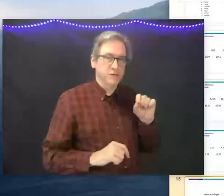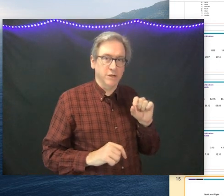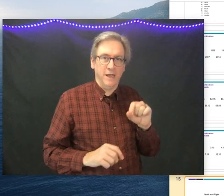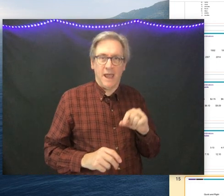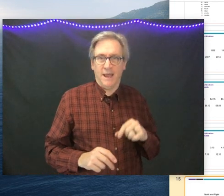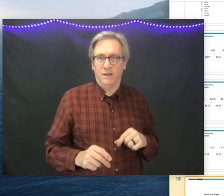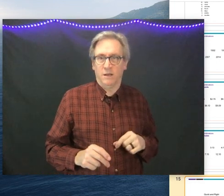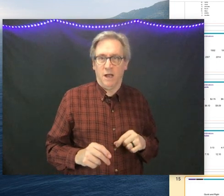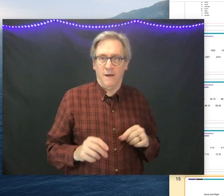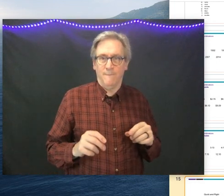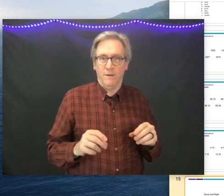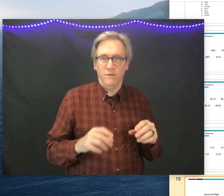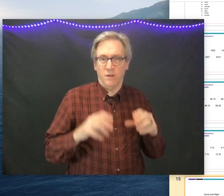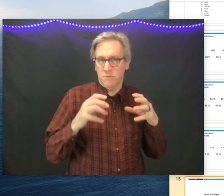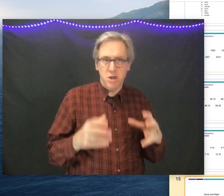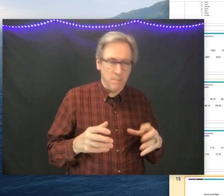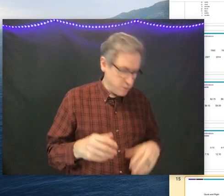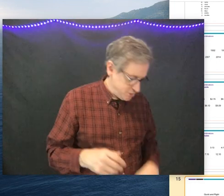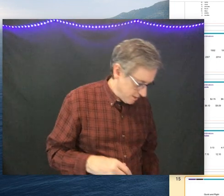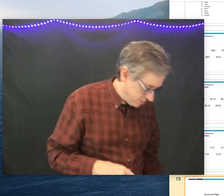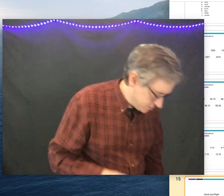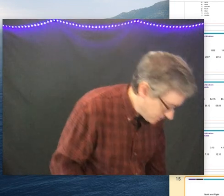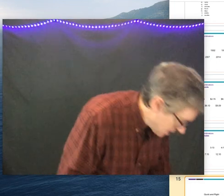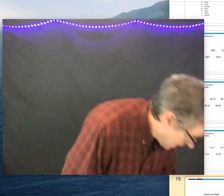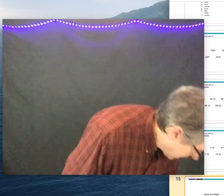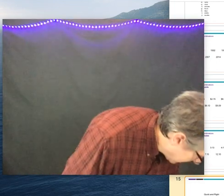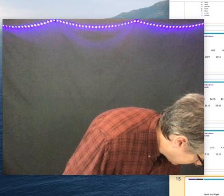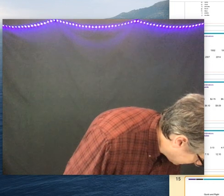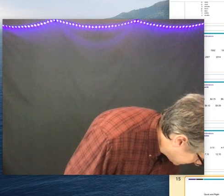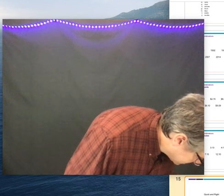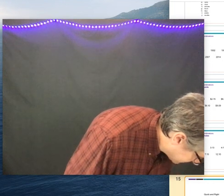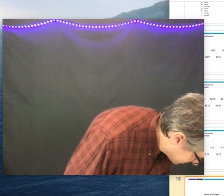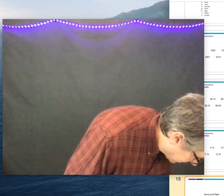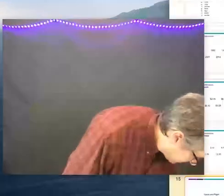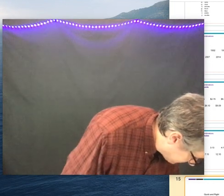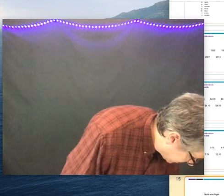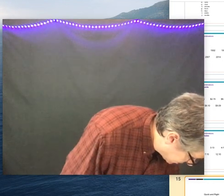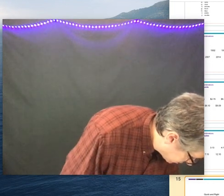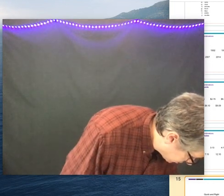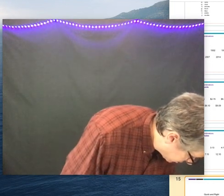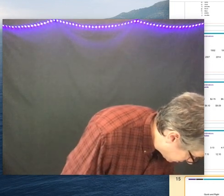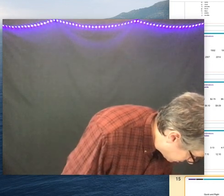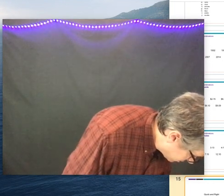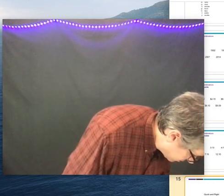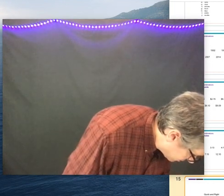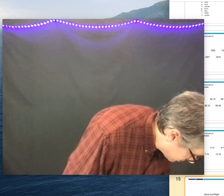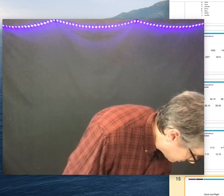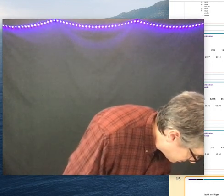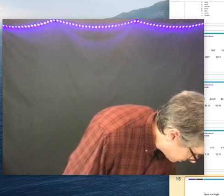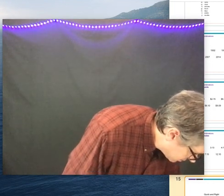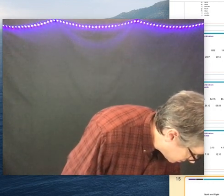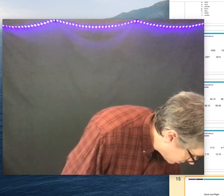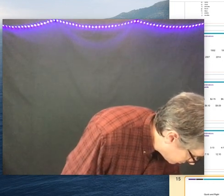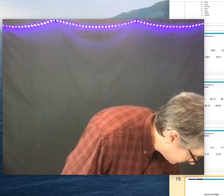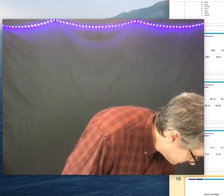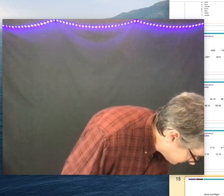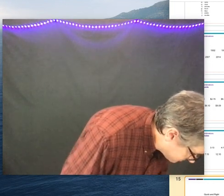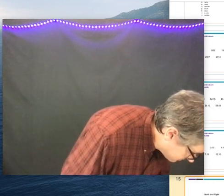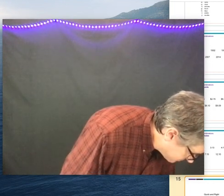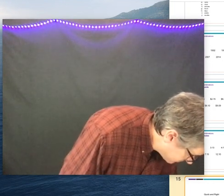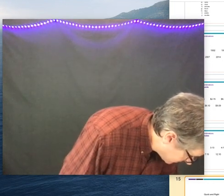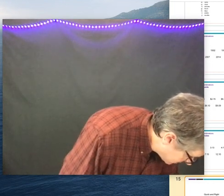we're just looking at number challenge. And let me just double check, make sure.